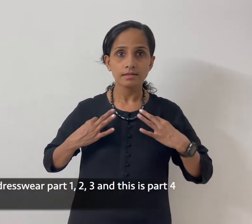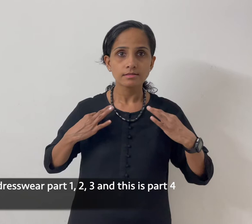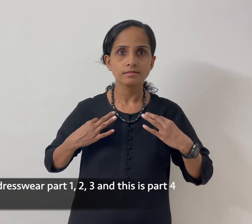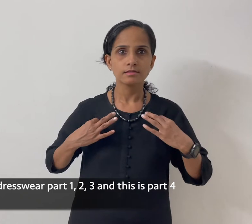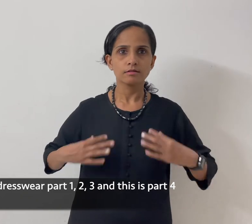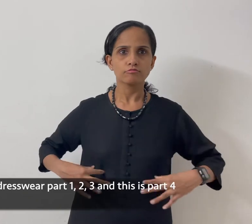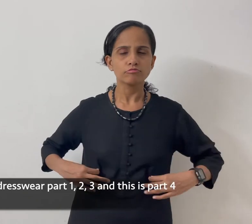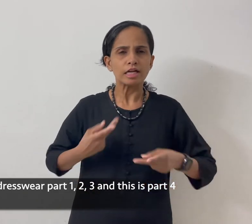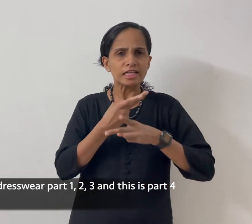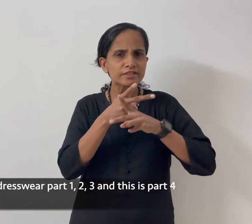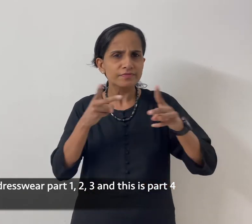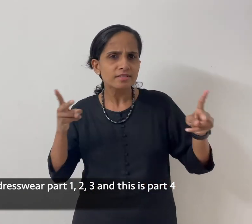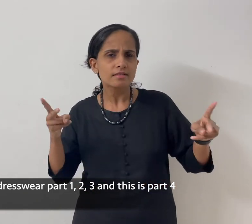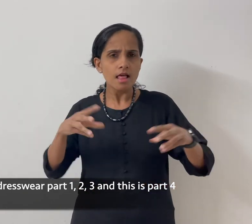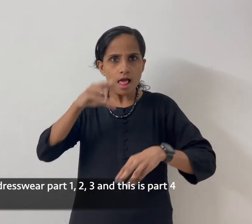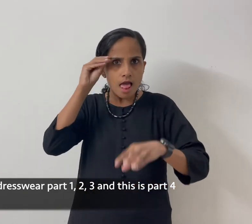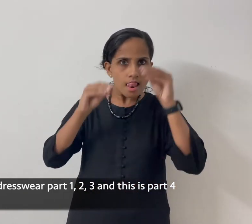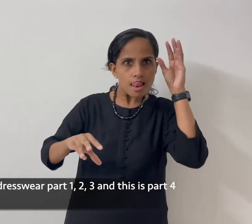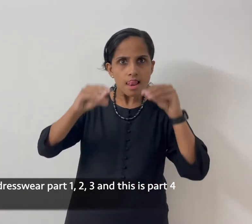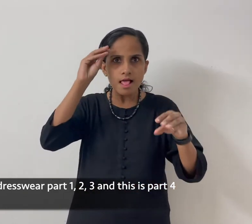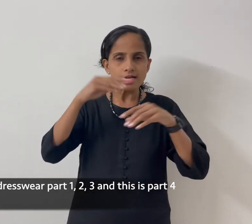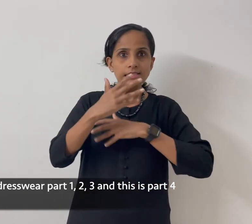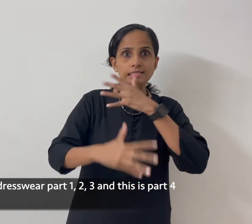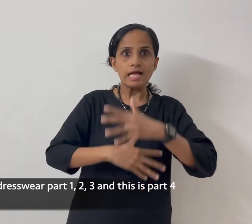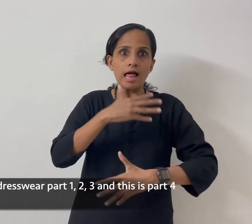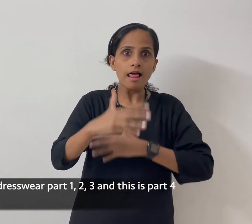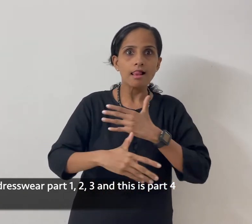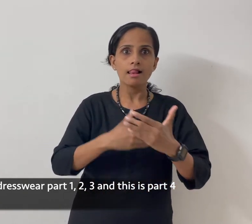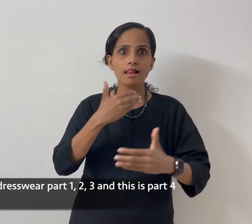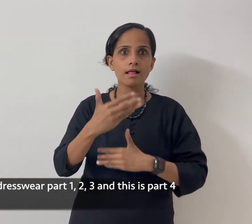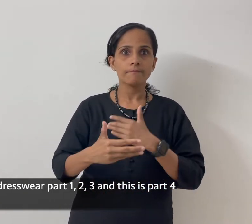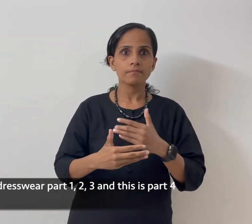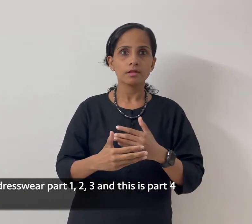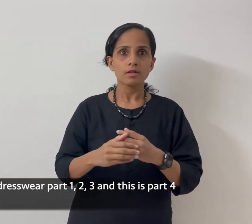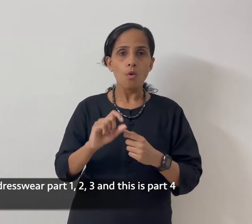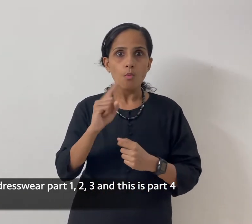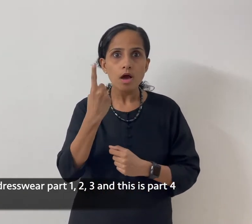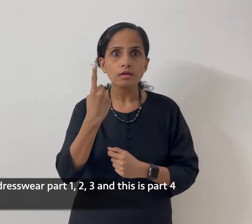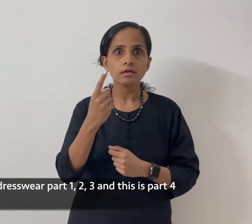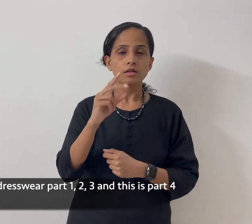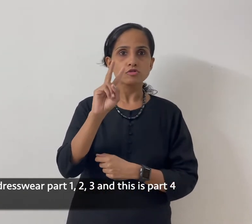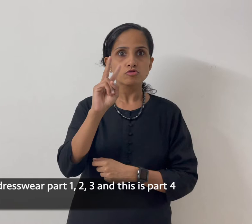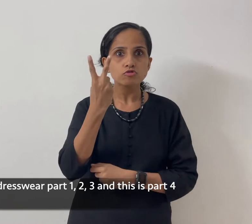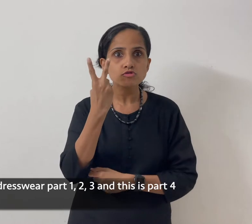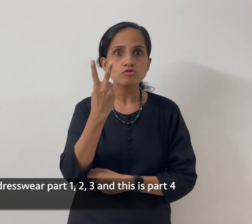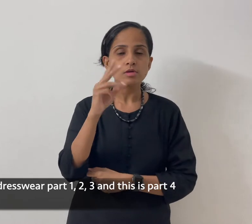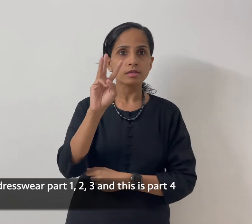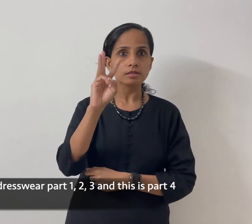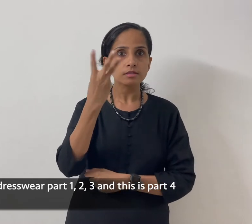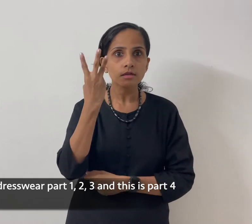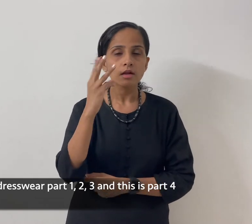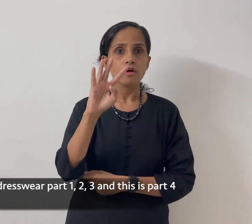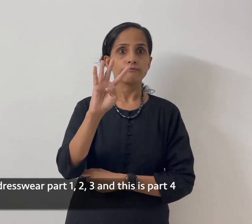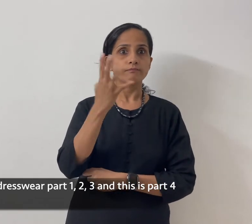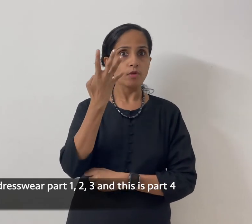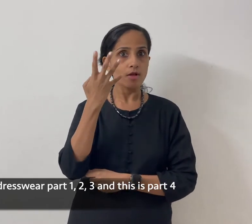Let's practice the signs for dress wear, parts 1, 2, 3 and this part 4.